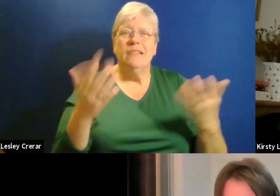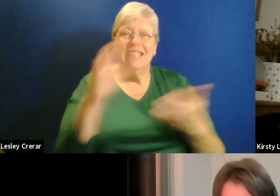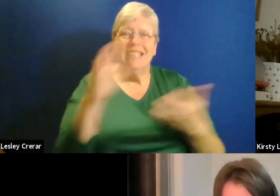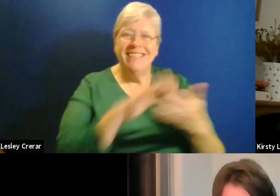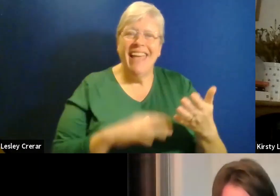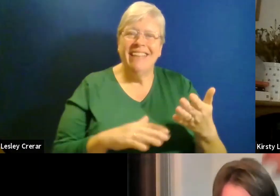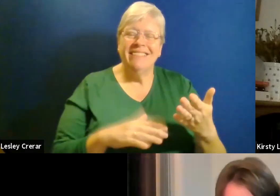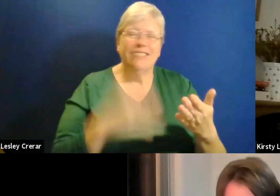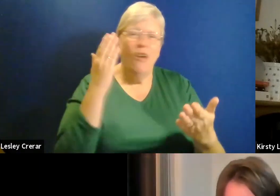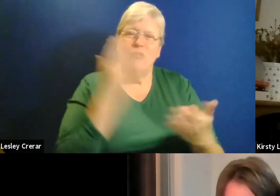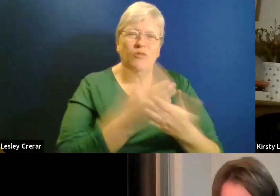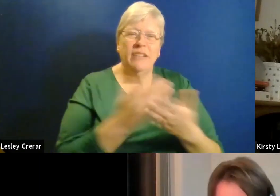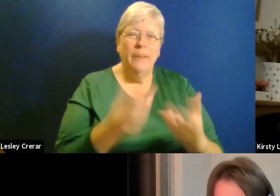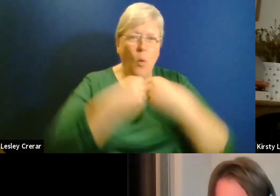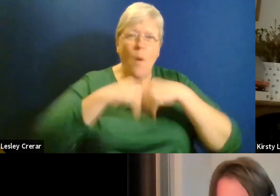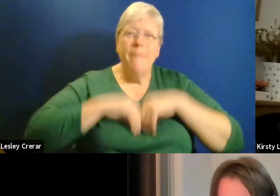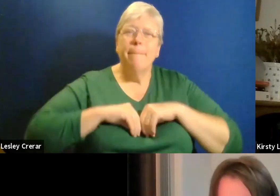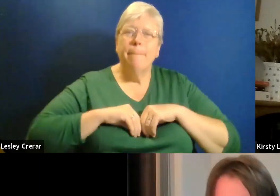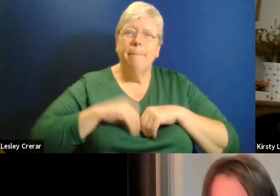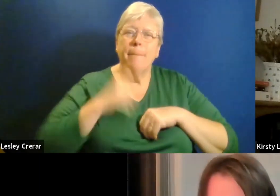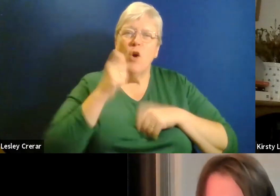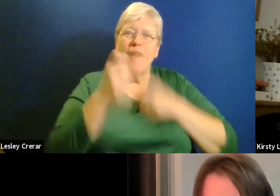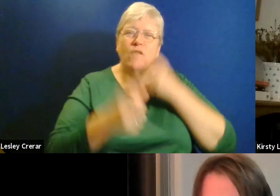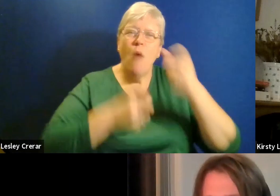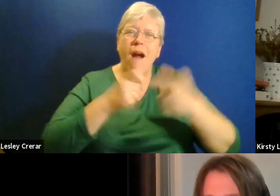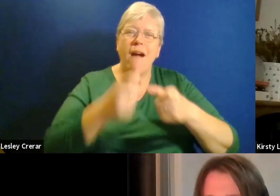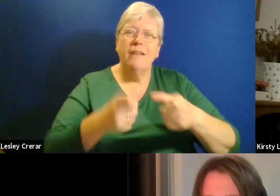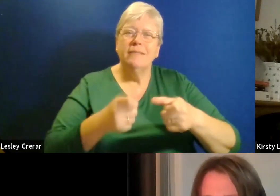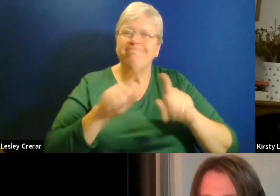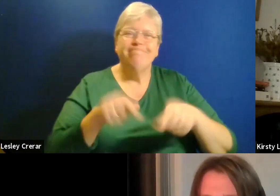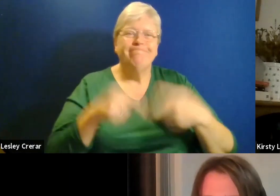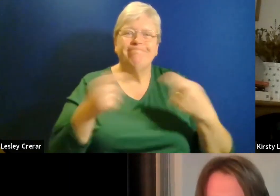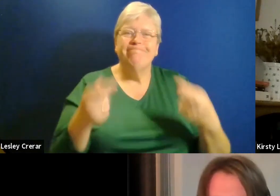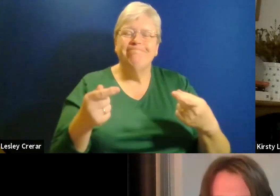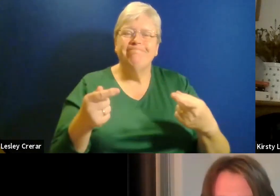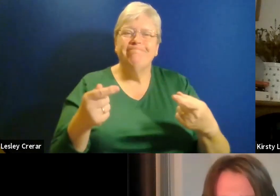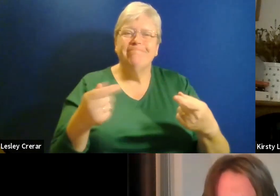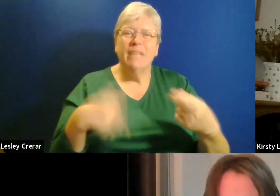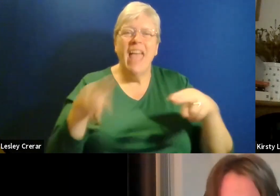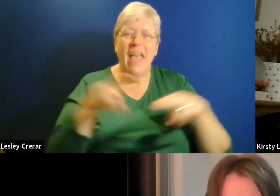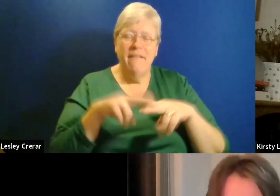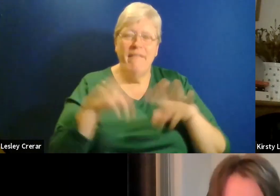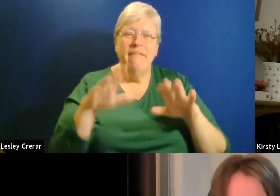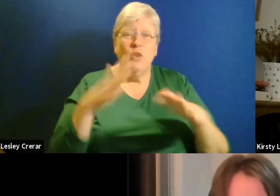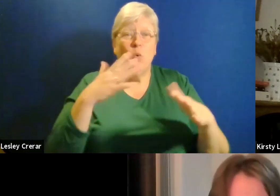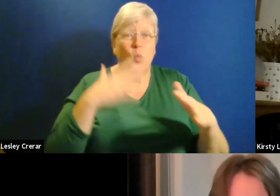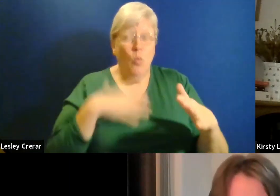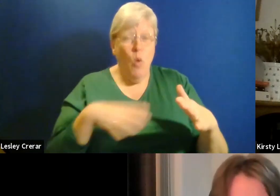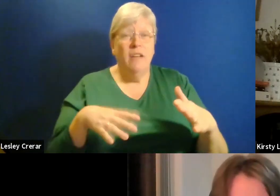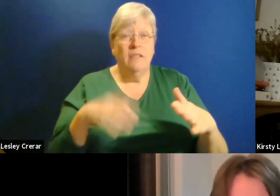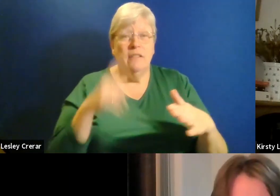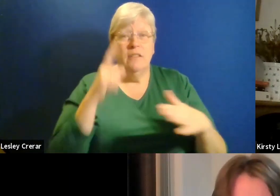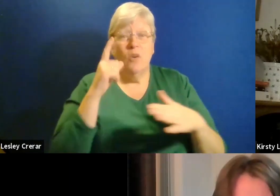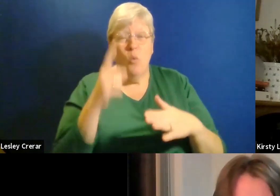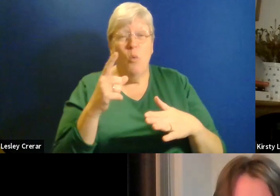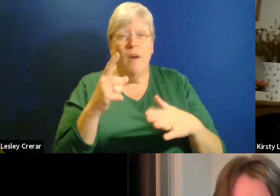really kind of focusing on every word and taking it all in. So I think if there is if you want the one weird trick